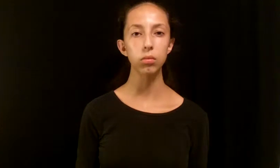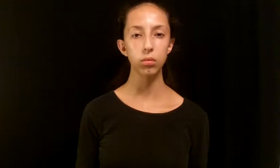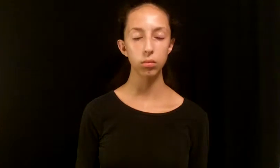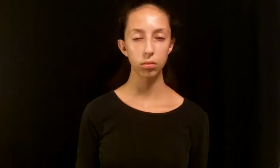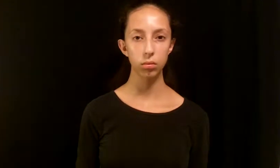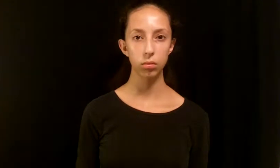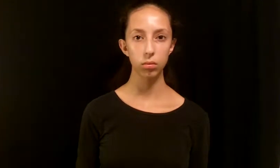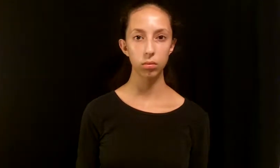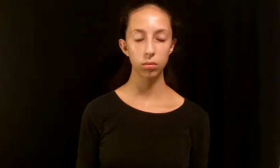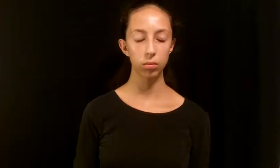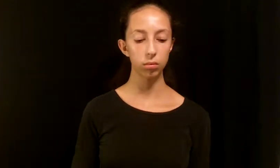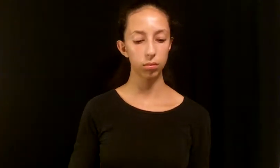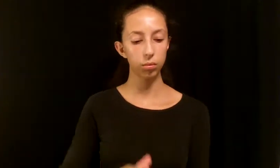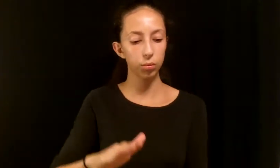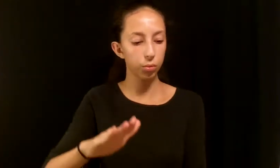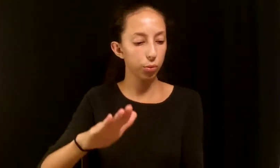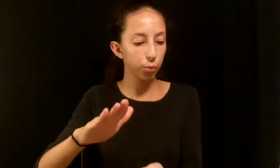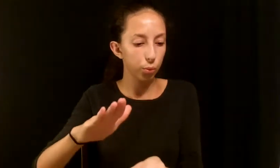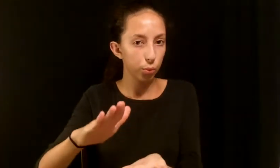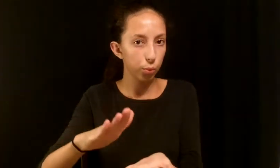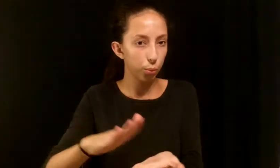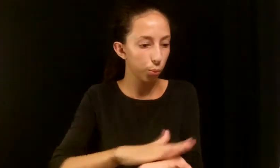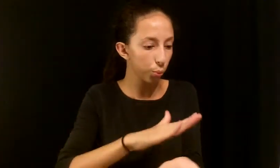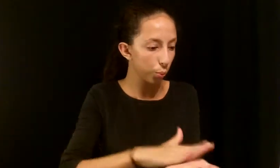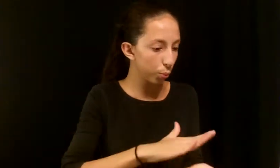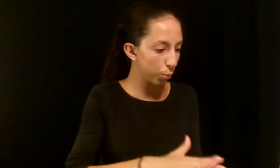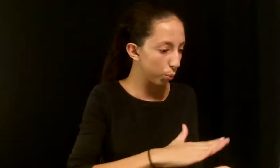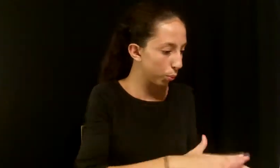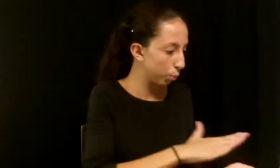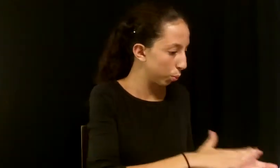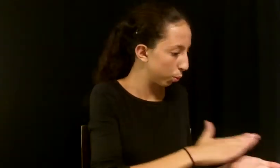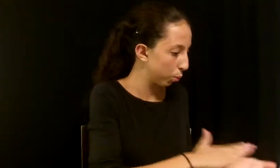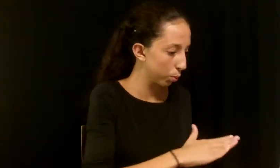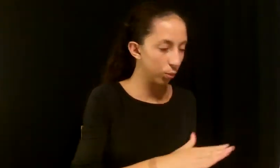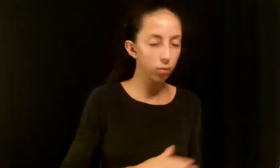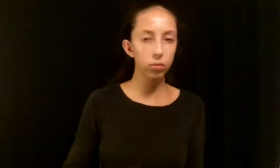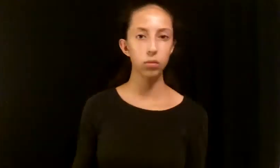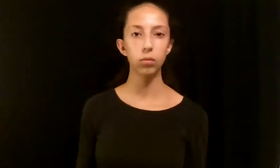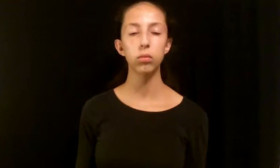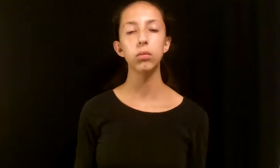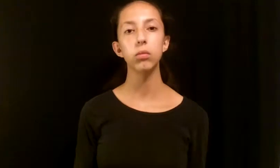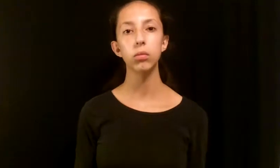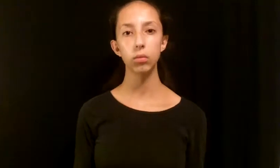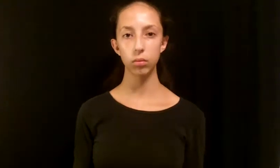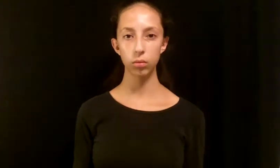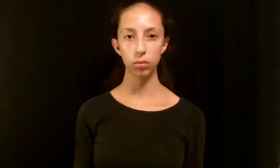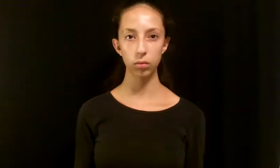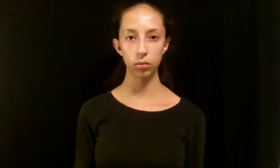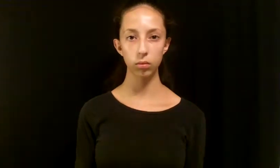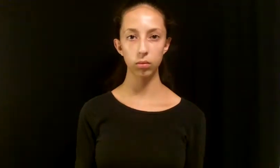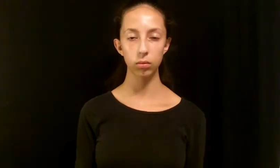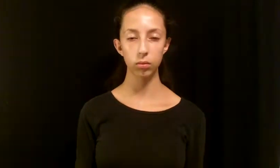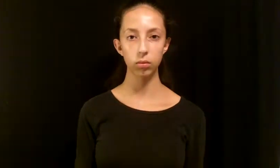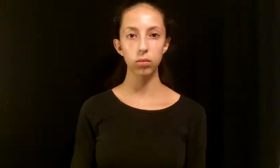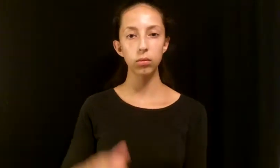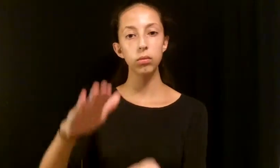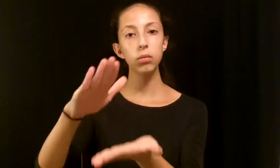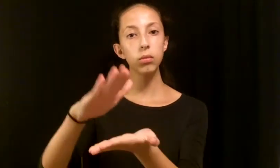of paper as the machine, like the newspaper, where the paper goes going through very fast. So paper is 2